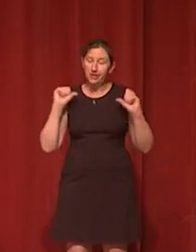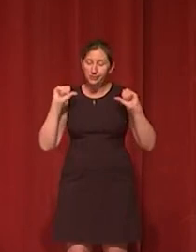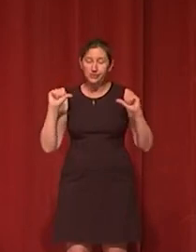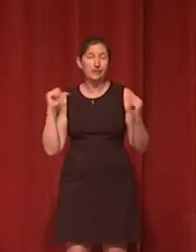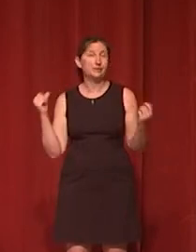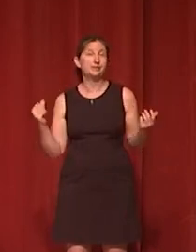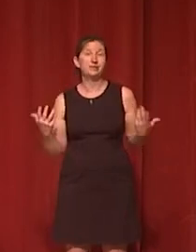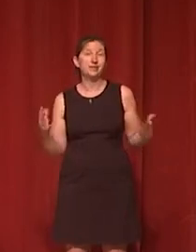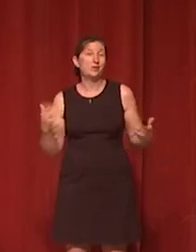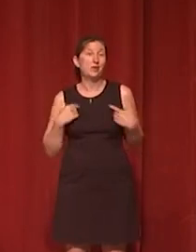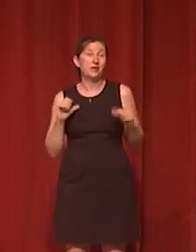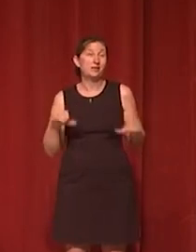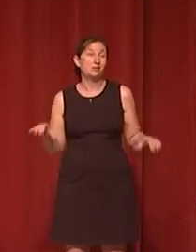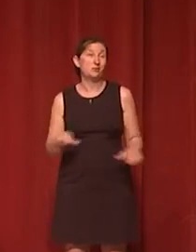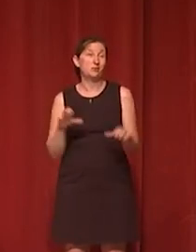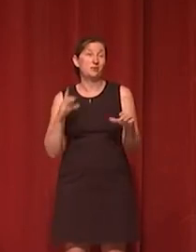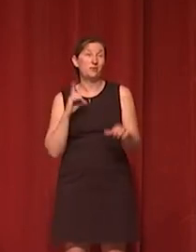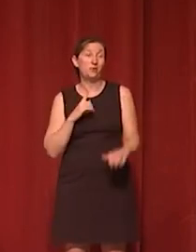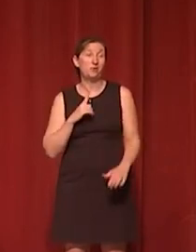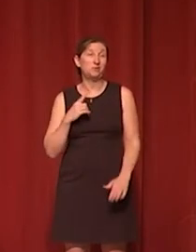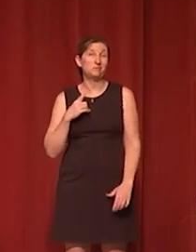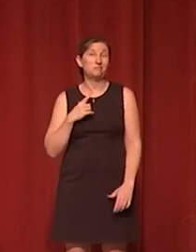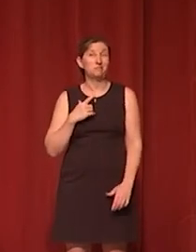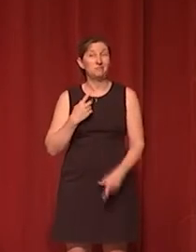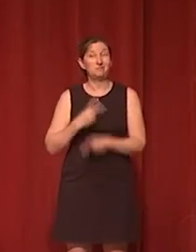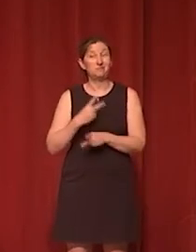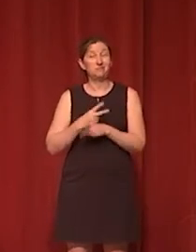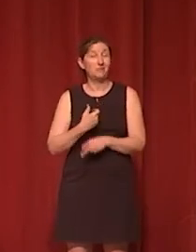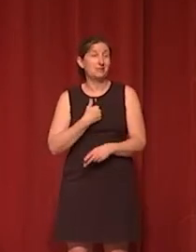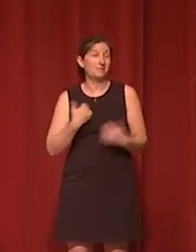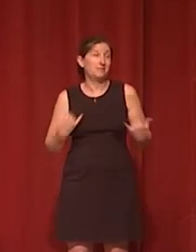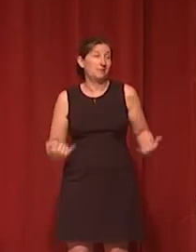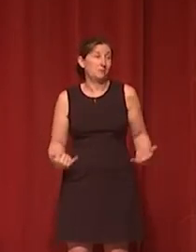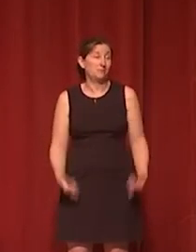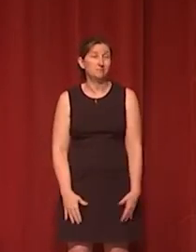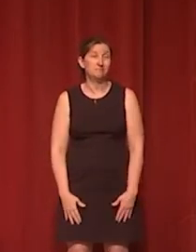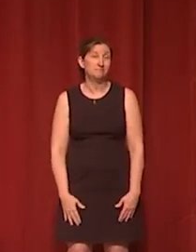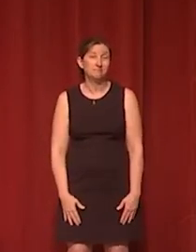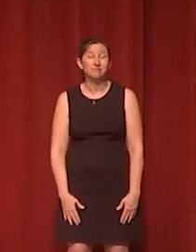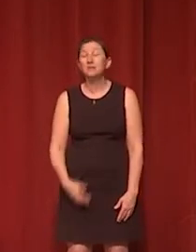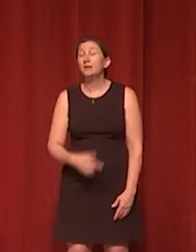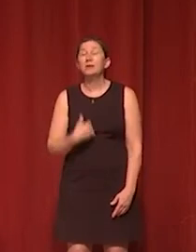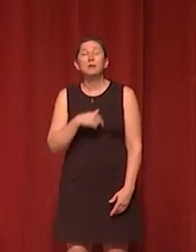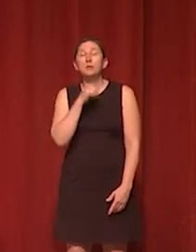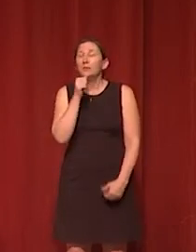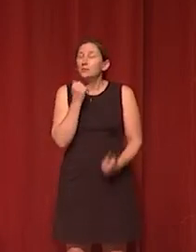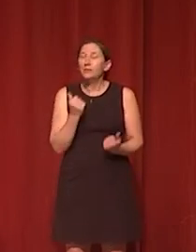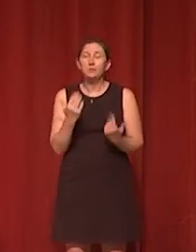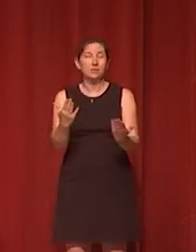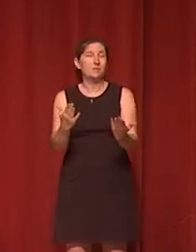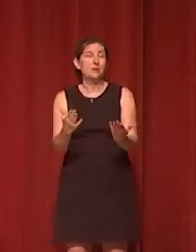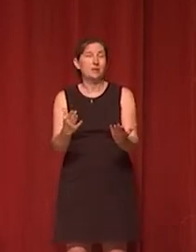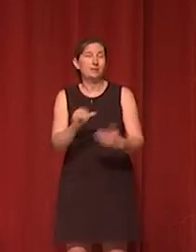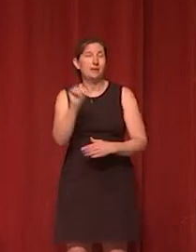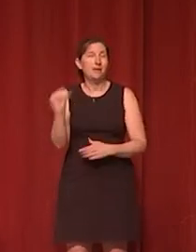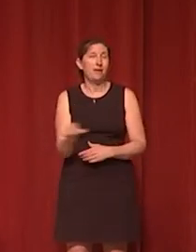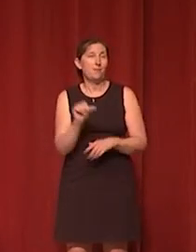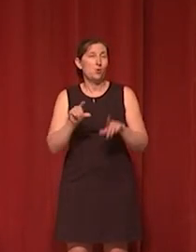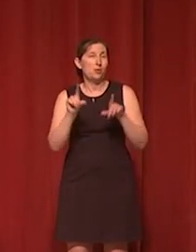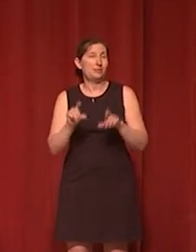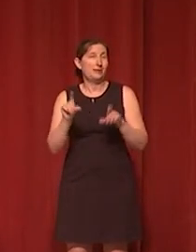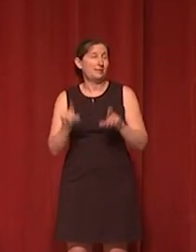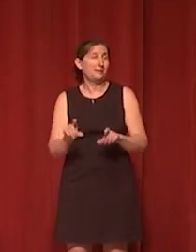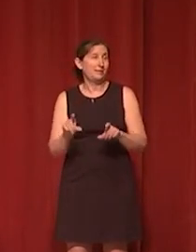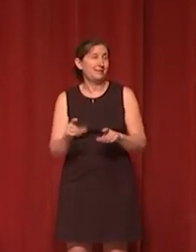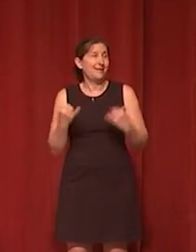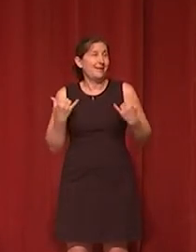but that's what I could do right now. So that's why we don't recommend getting it, any testing, unless you're going to be part of some research to